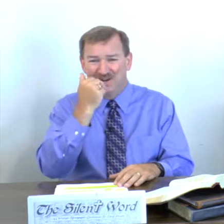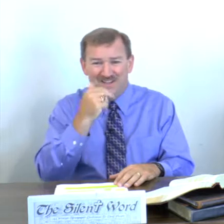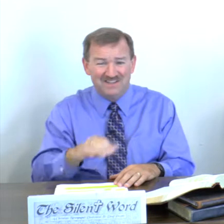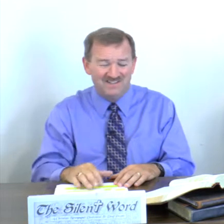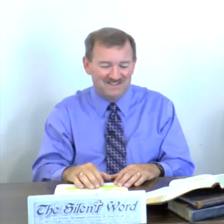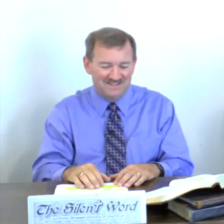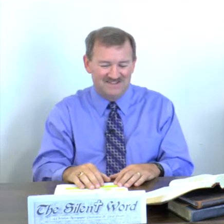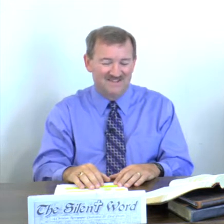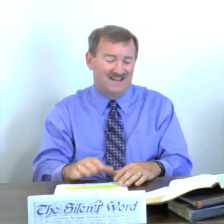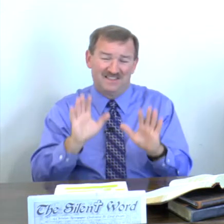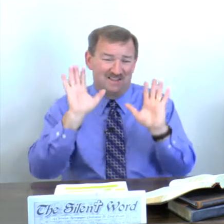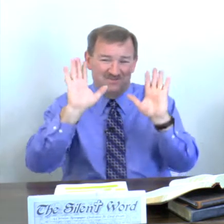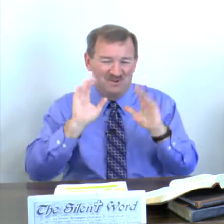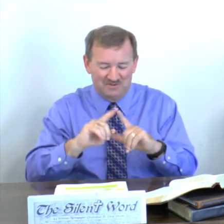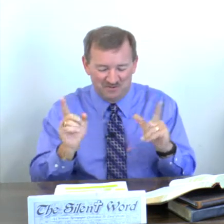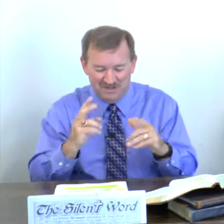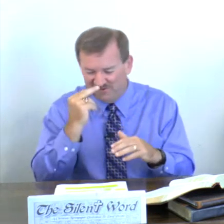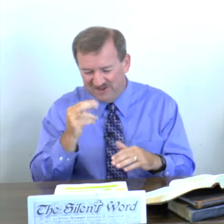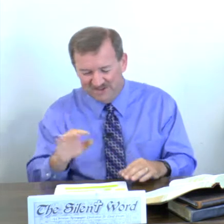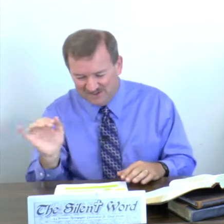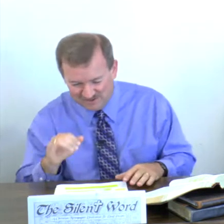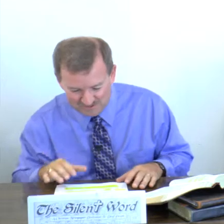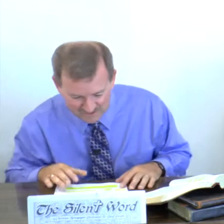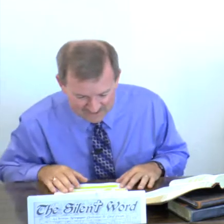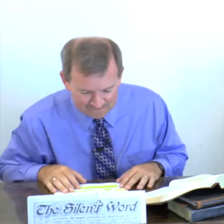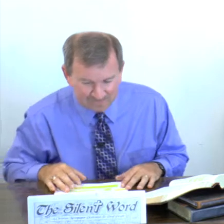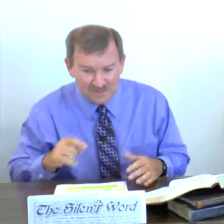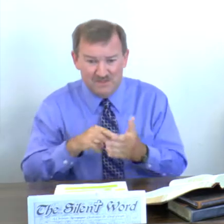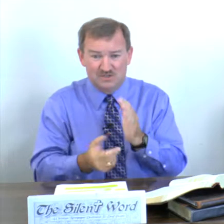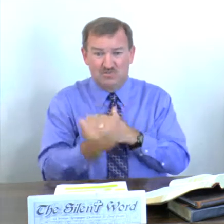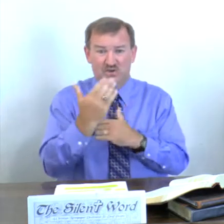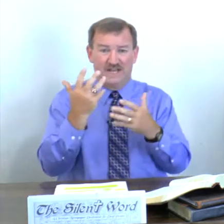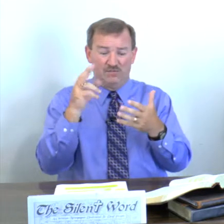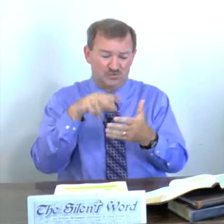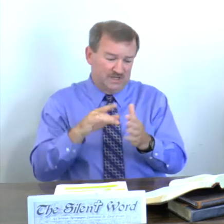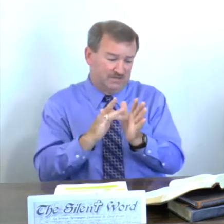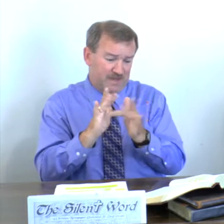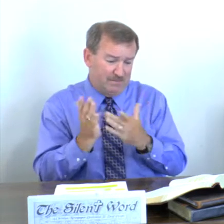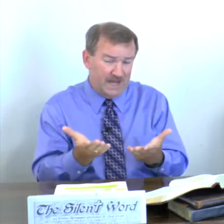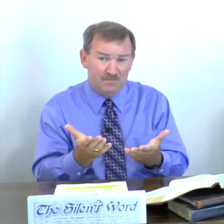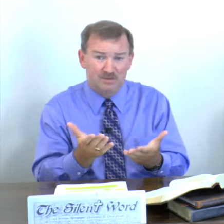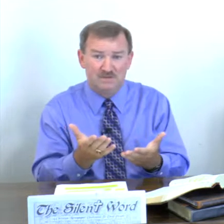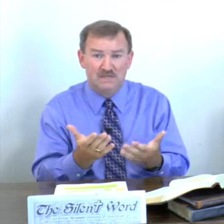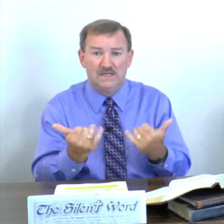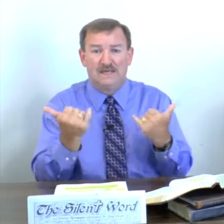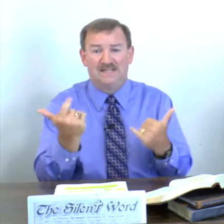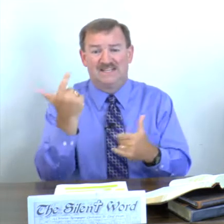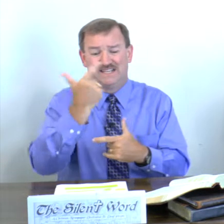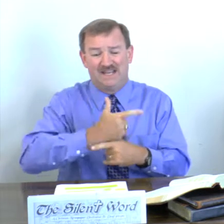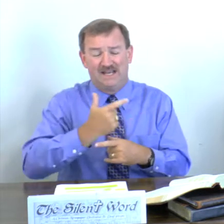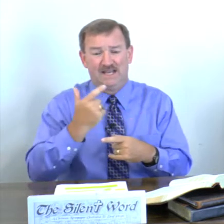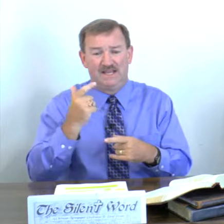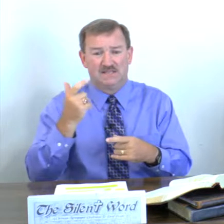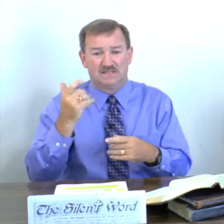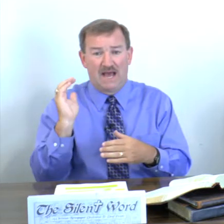funny. I think it's wonderful, but funny too. This morning I was reading my Bible, and today is